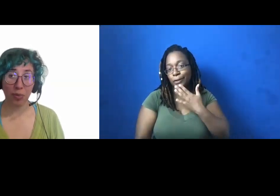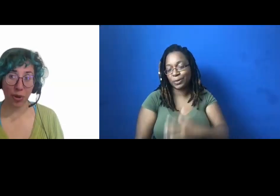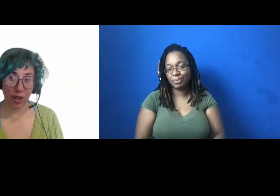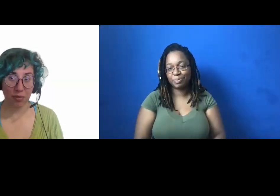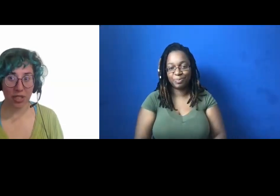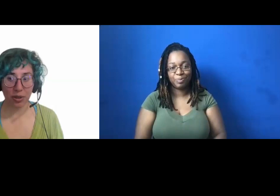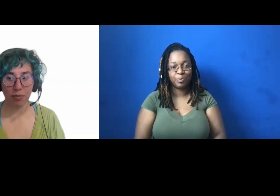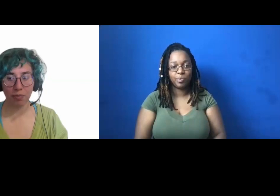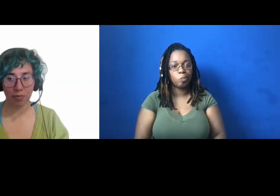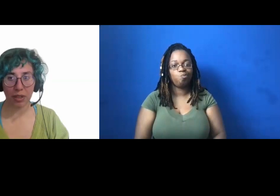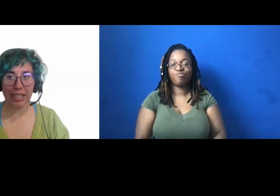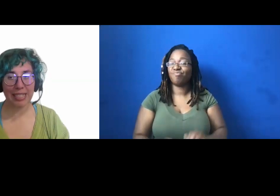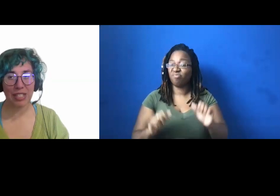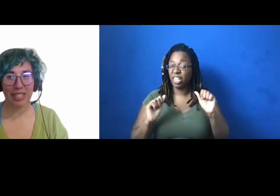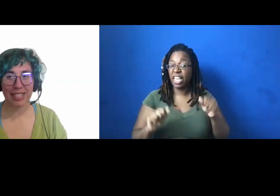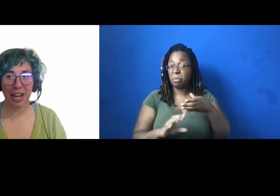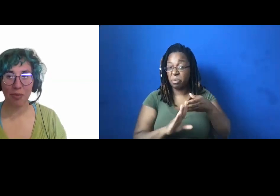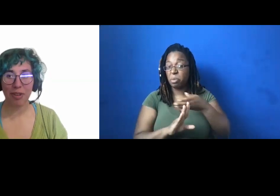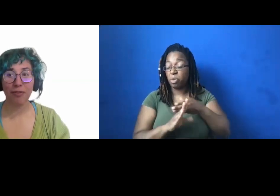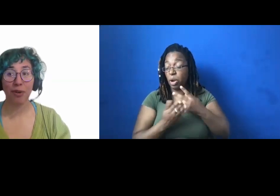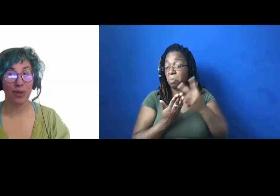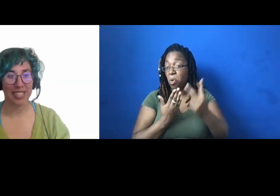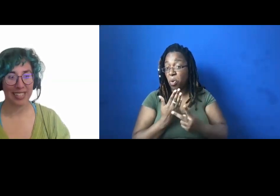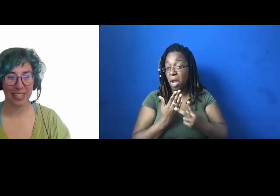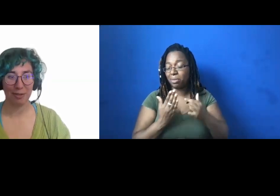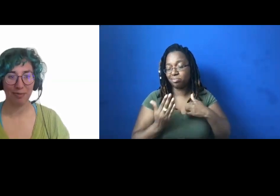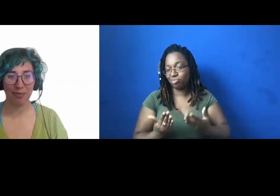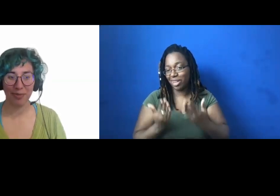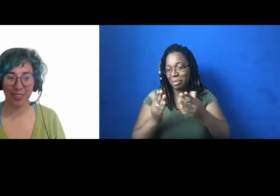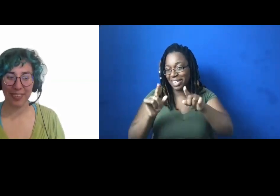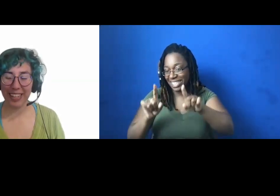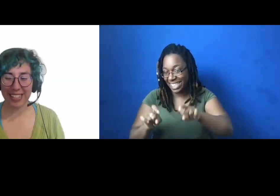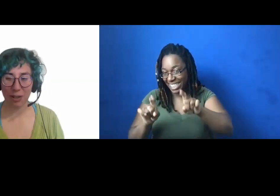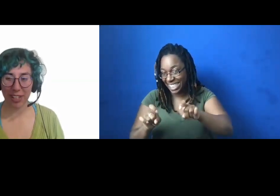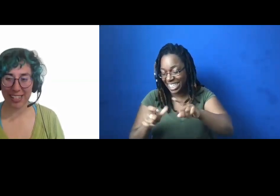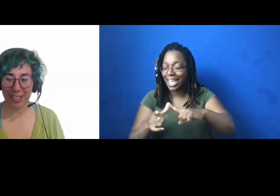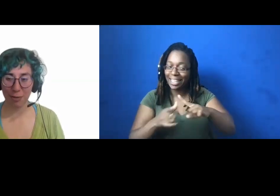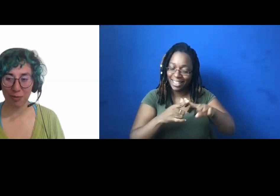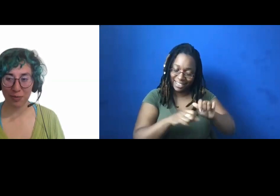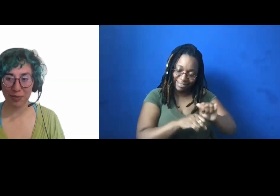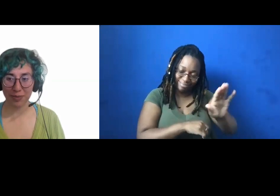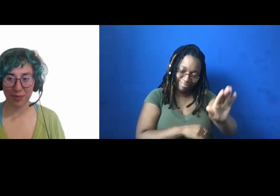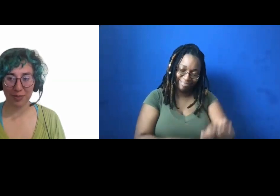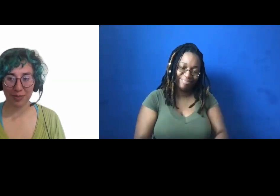be pre-programmed, so please test it out before you send it. Next slide, please.